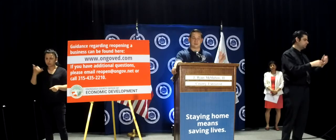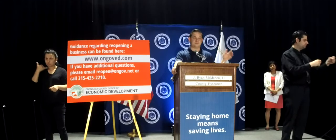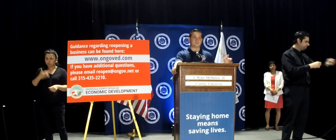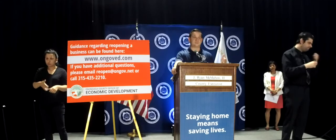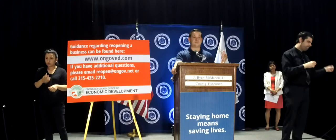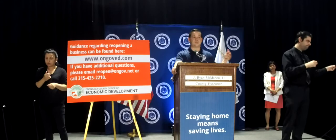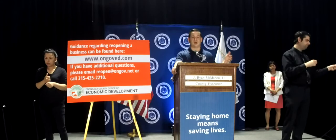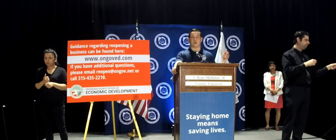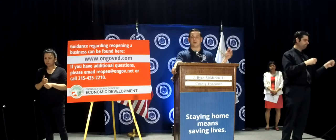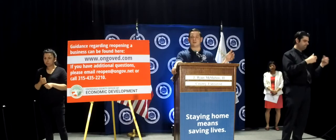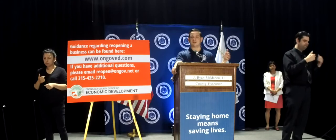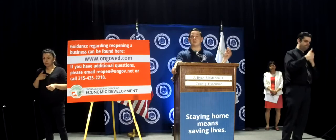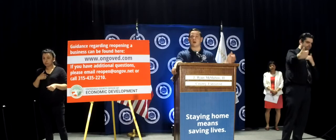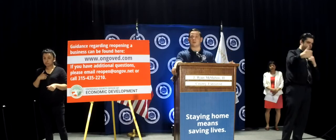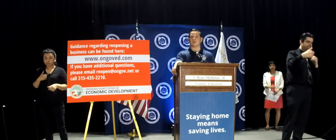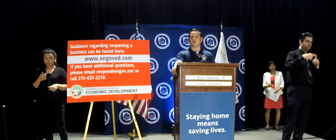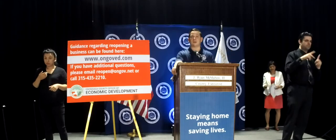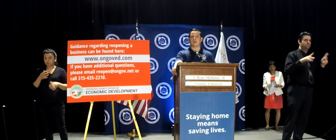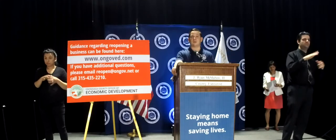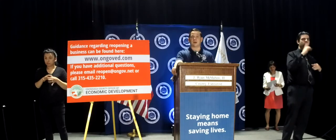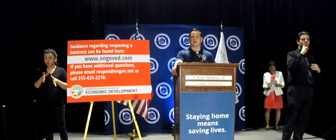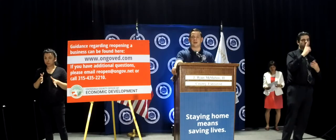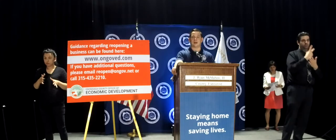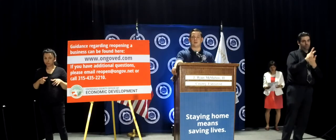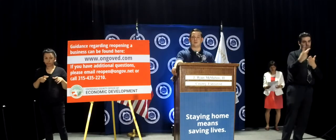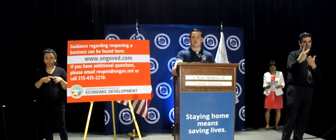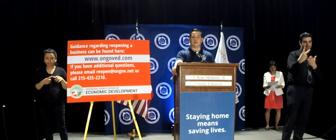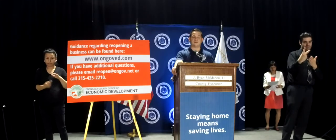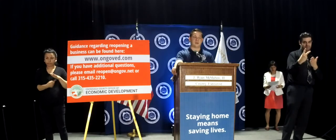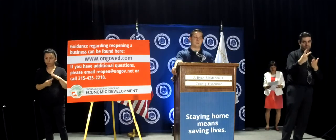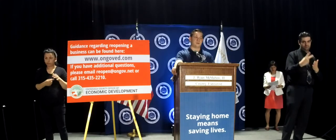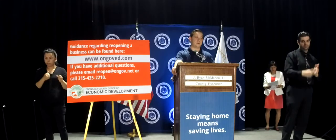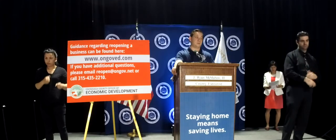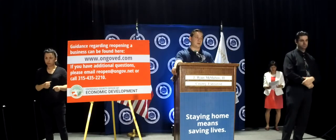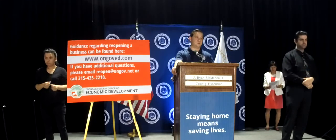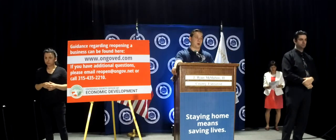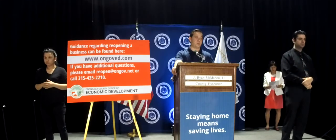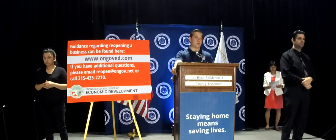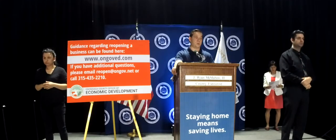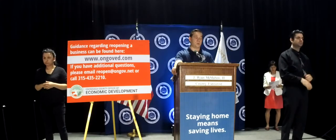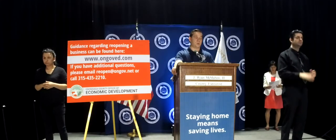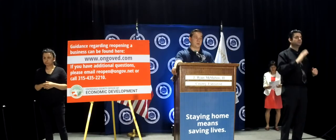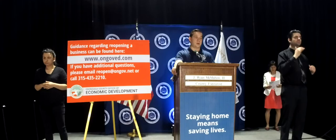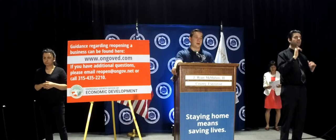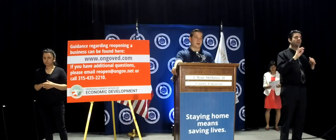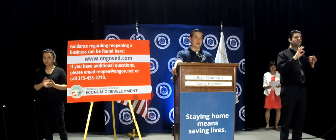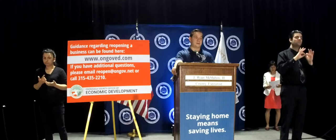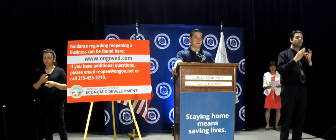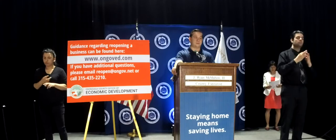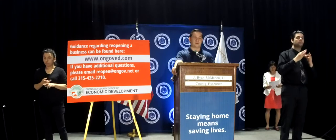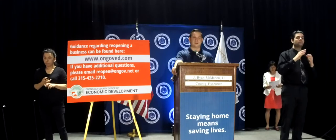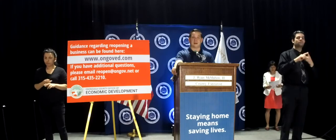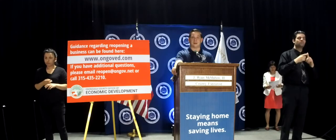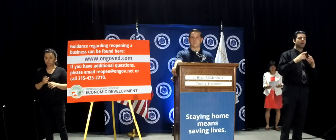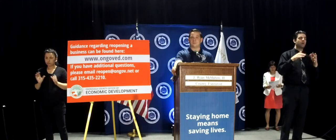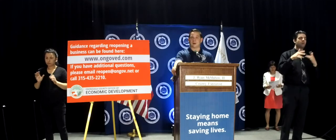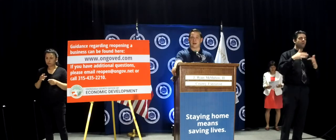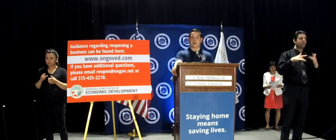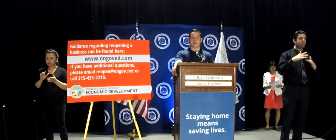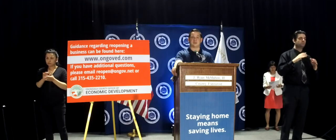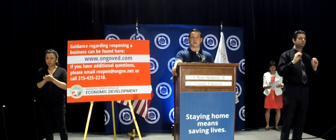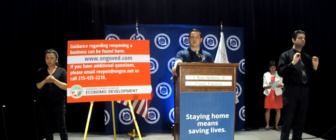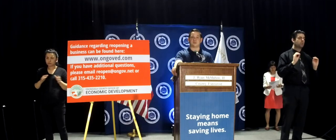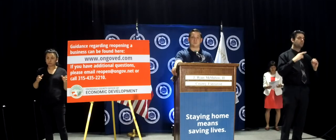things that pretty harmless, seems harmless, right? Hanging out with your friends, family, a nice barbecue. But you end up,